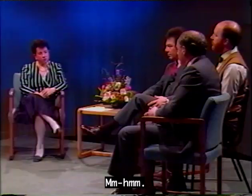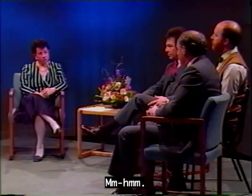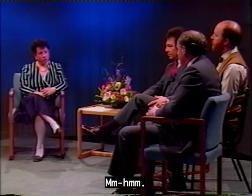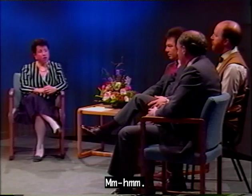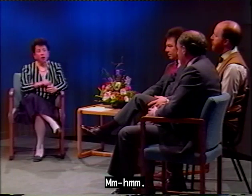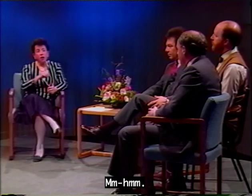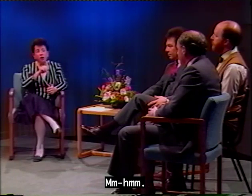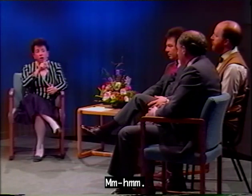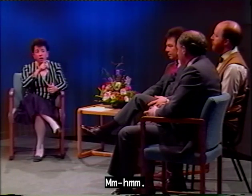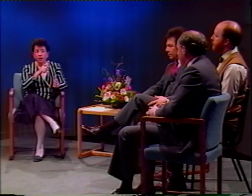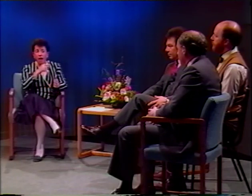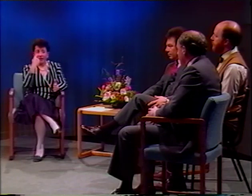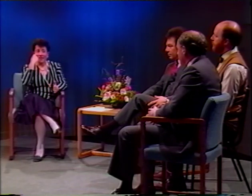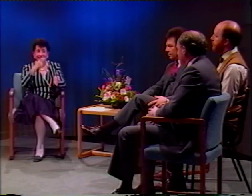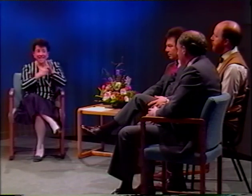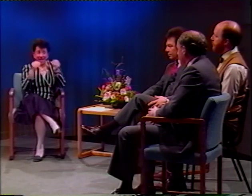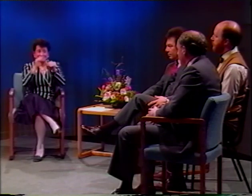Mm-hmm.